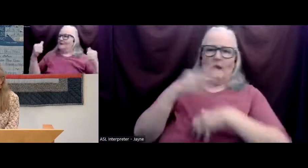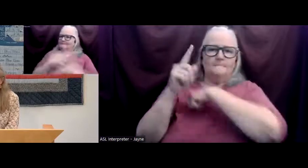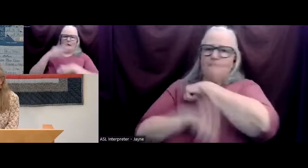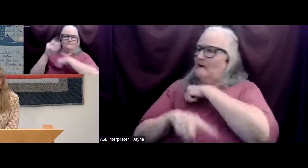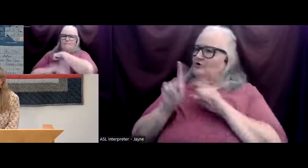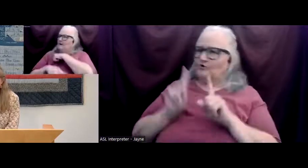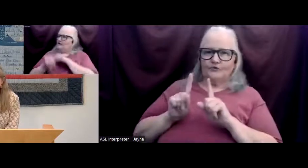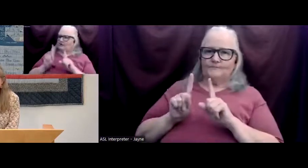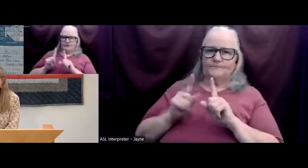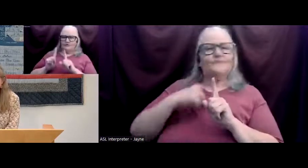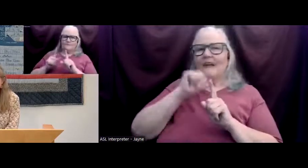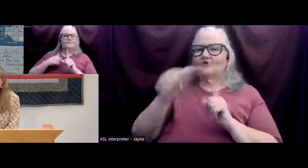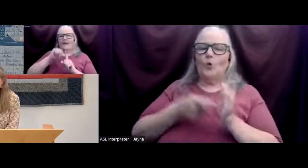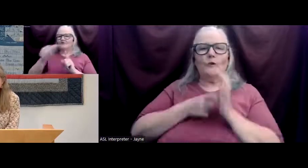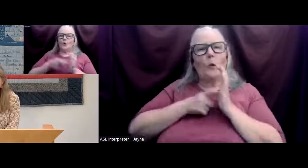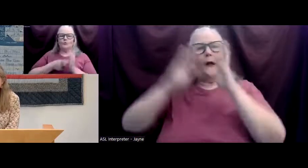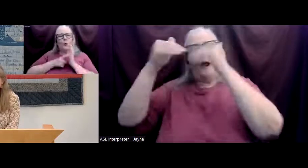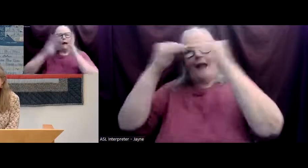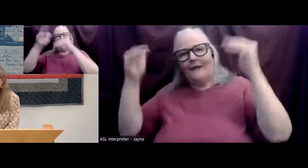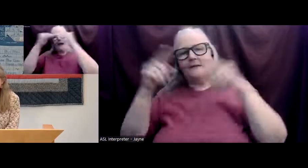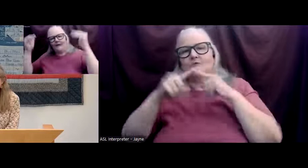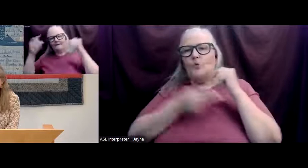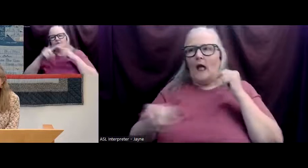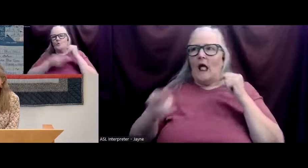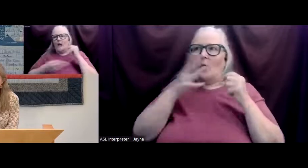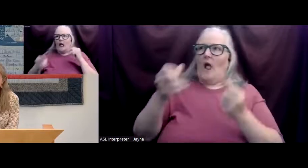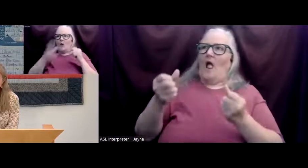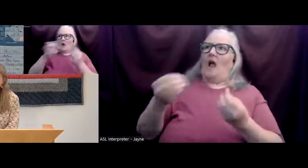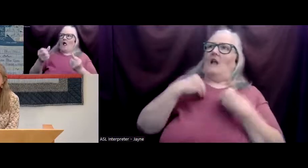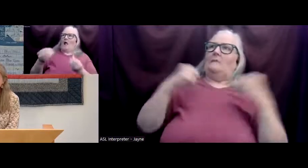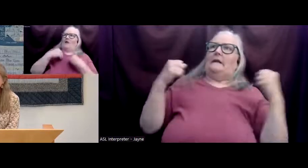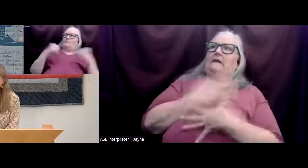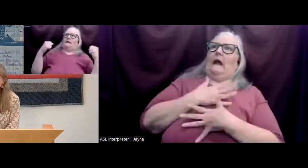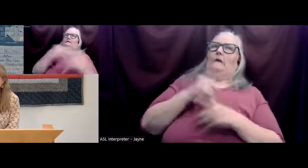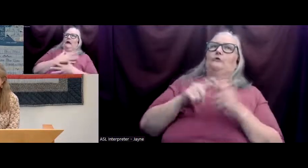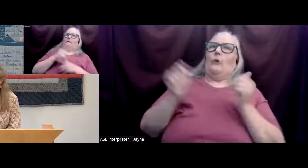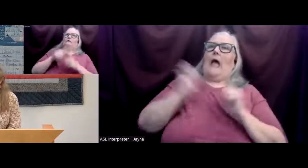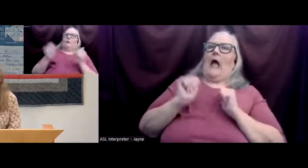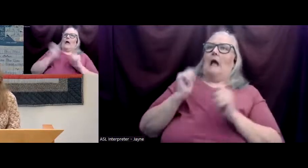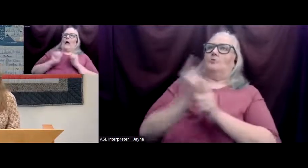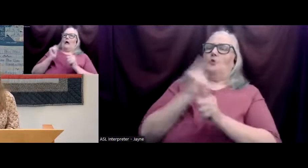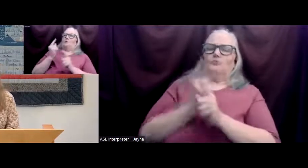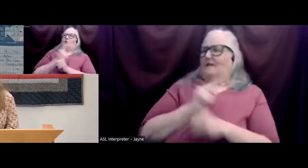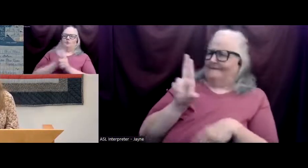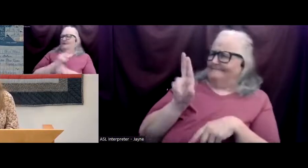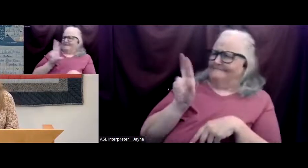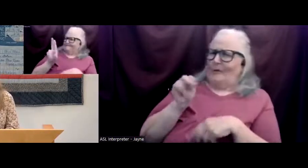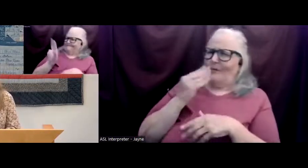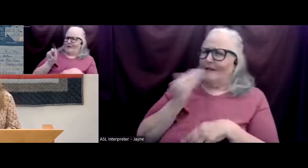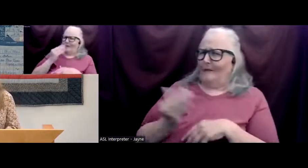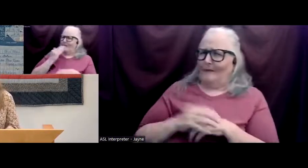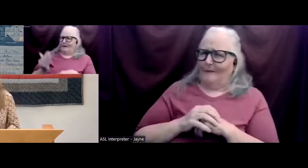do not require heaven or hell to bribe or scare me into acting decently. Thank you very much.